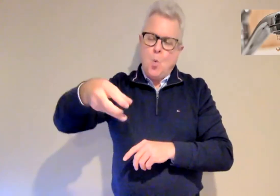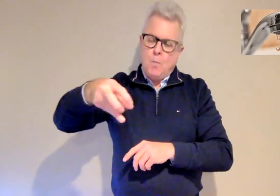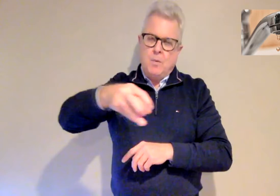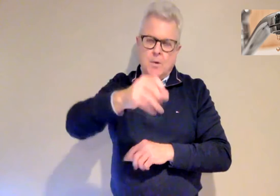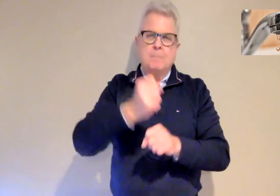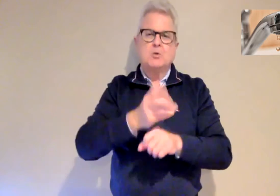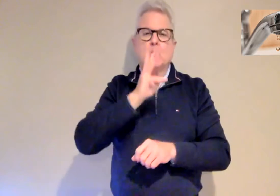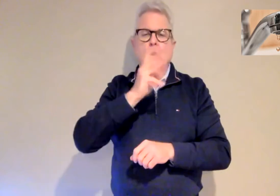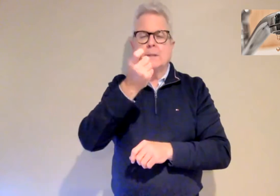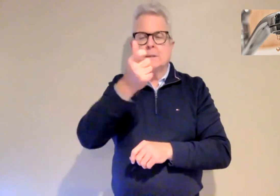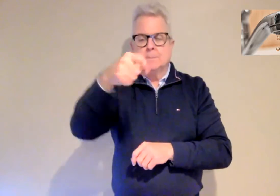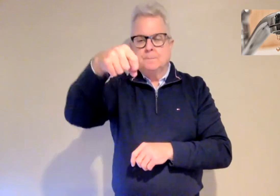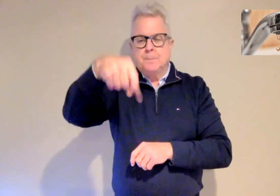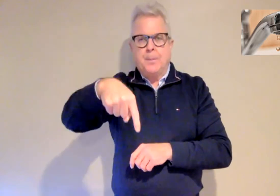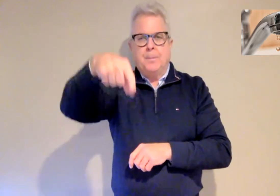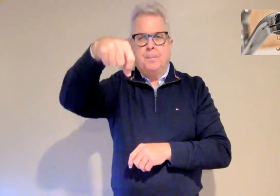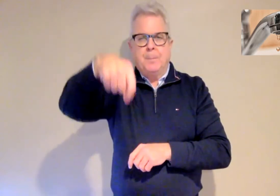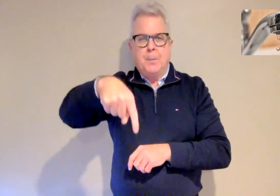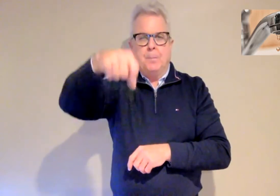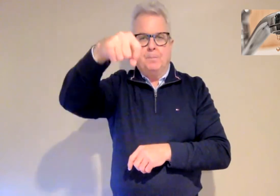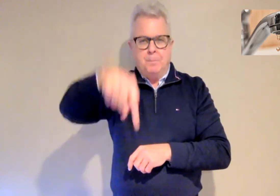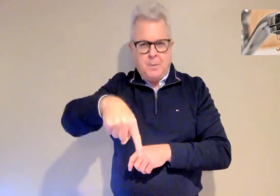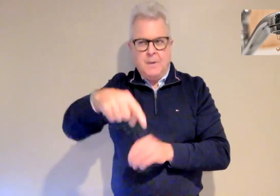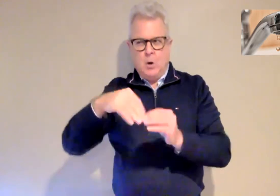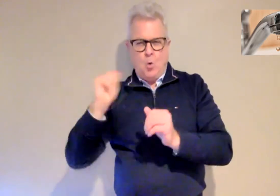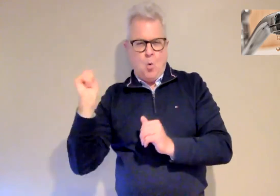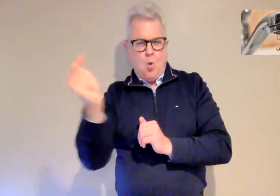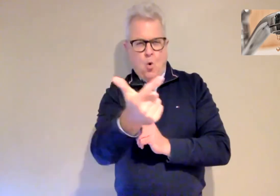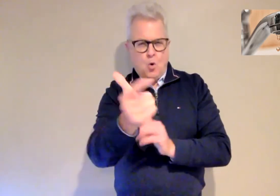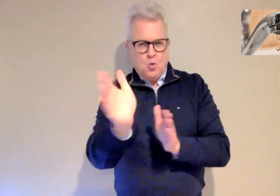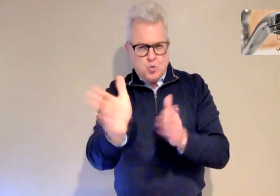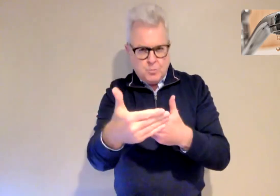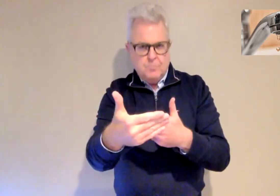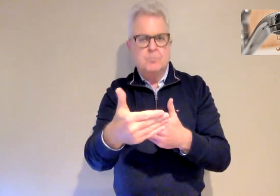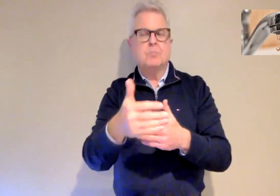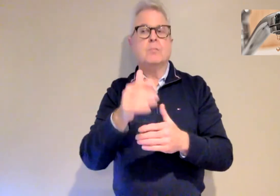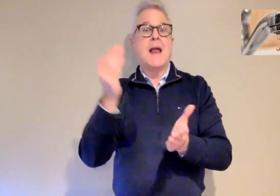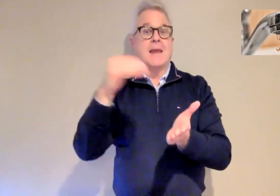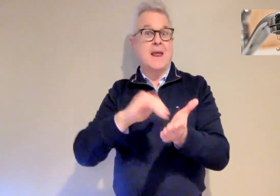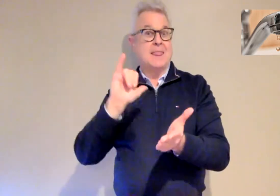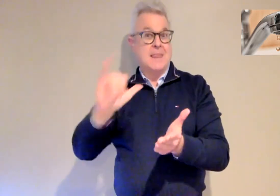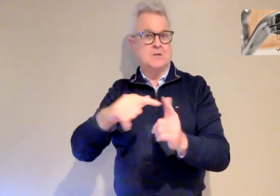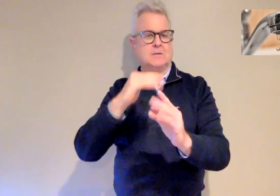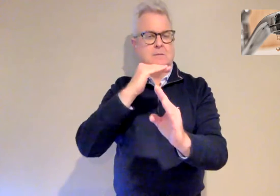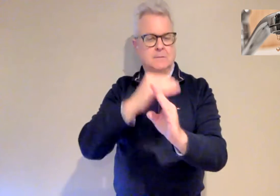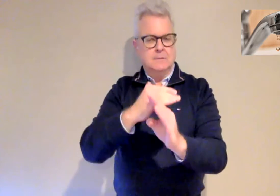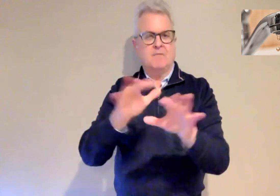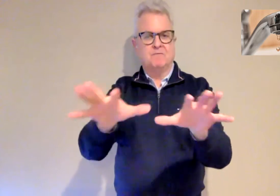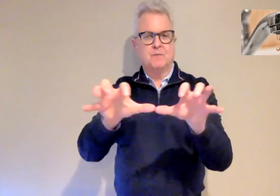not all the way, but just open them up just enough so that the remaining water in those pipes can drip out to prevent them from